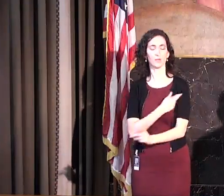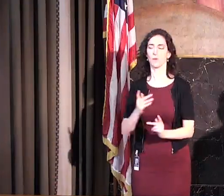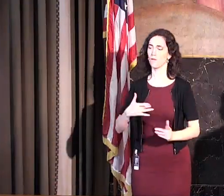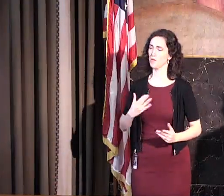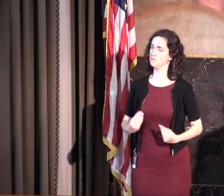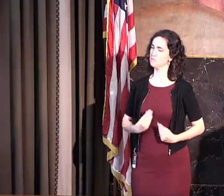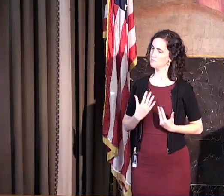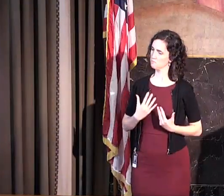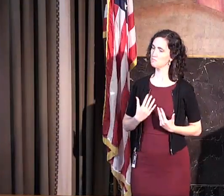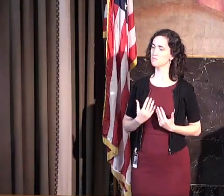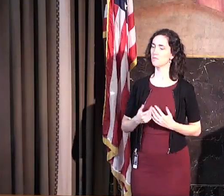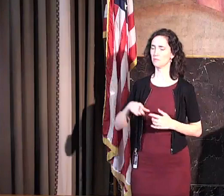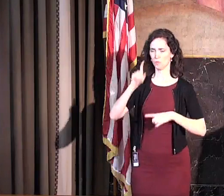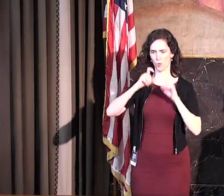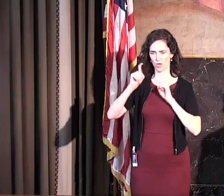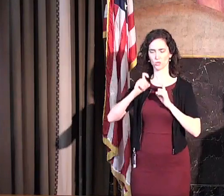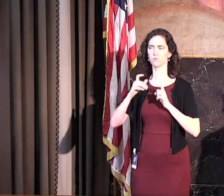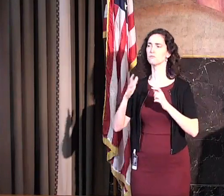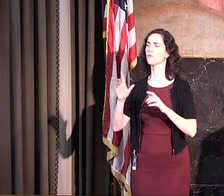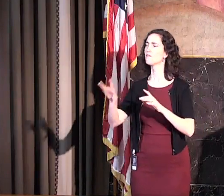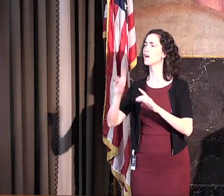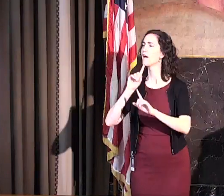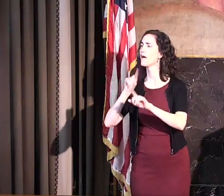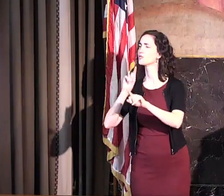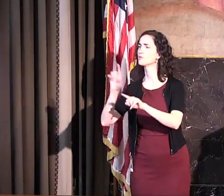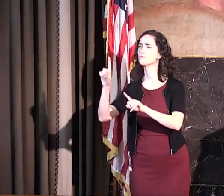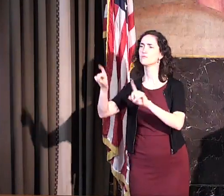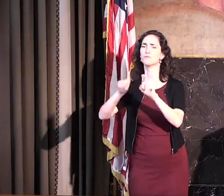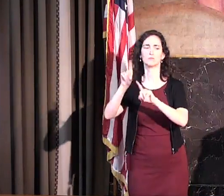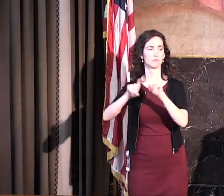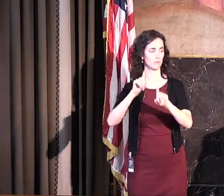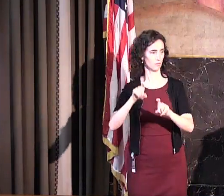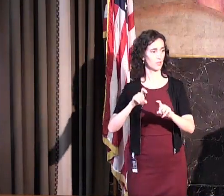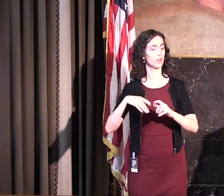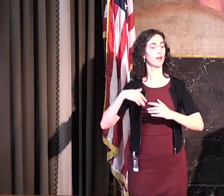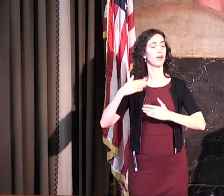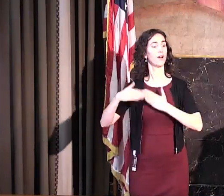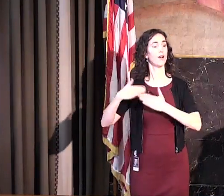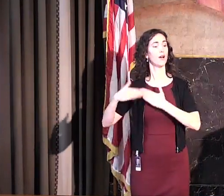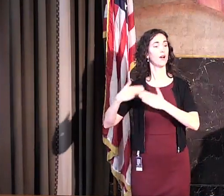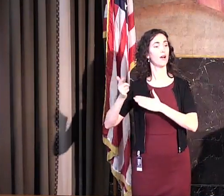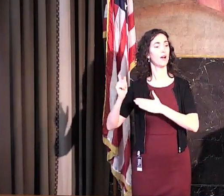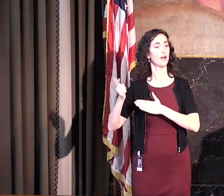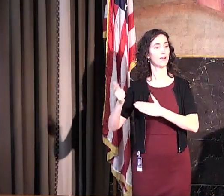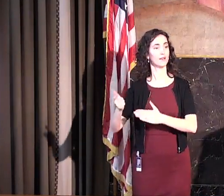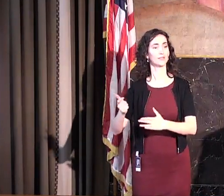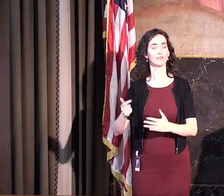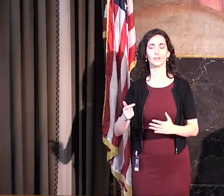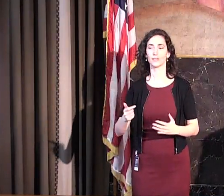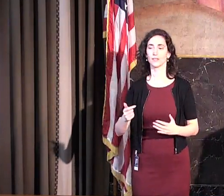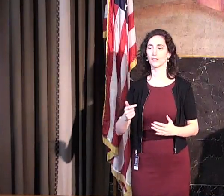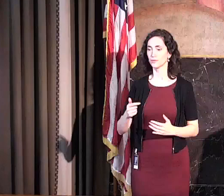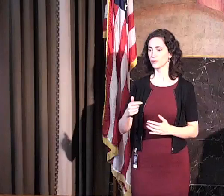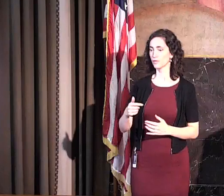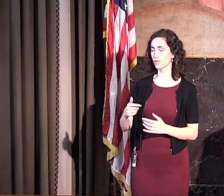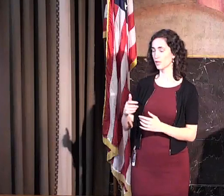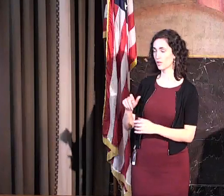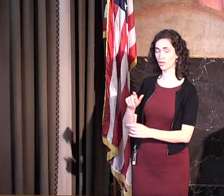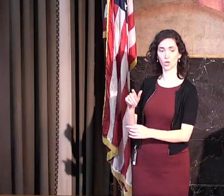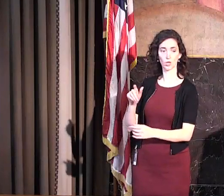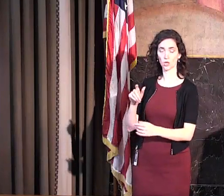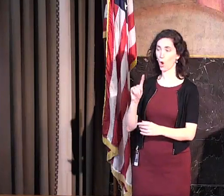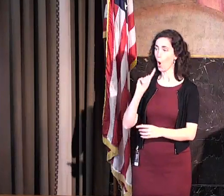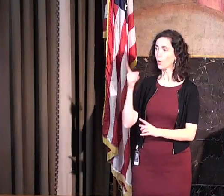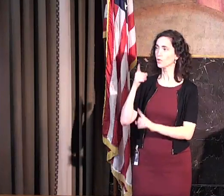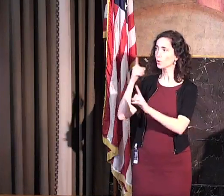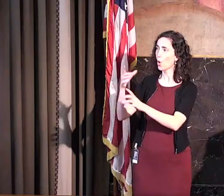get their questions answered, so that over time, it's not just the direct impact of the lottery.